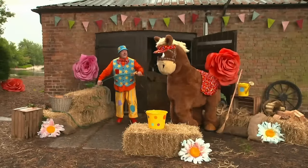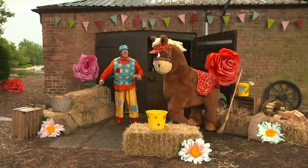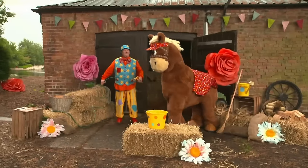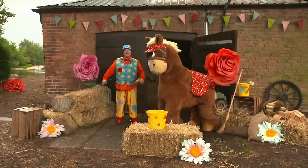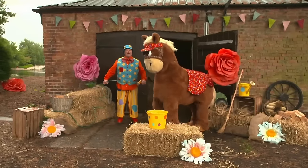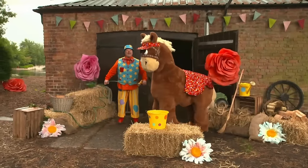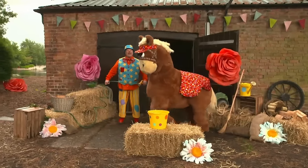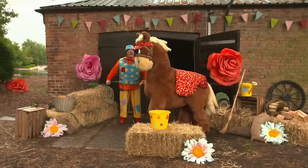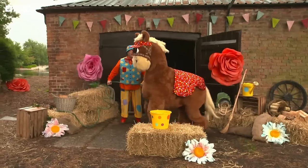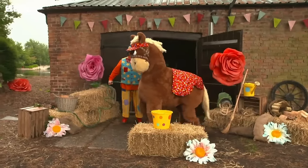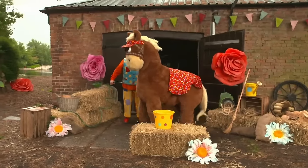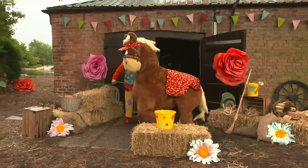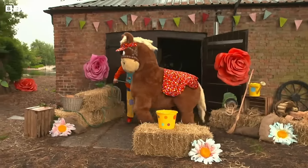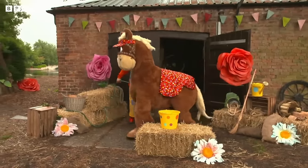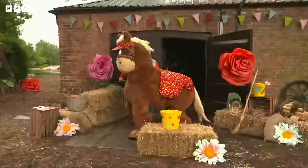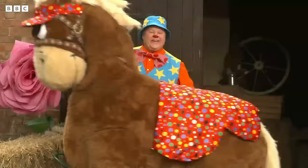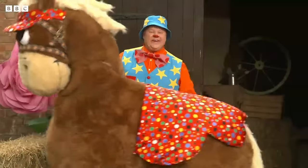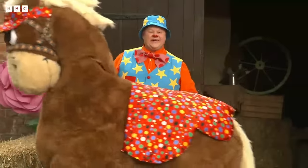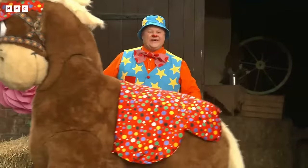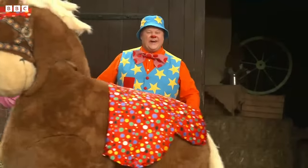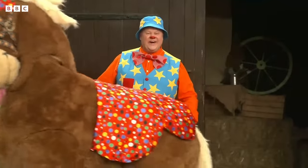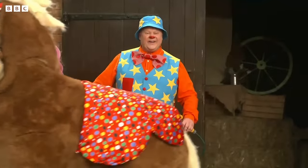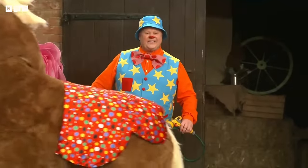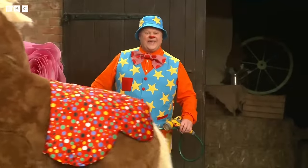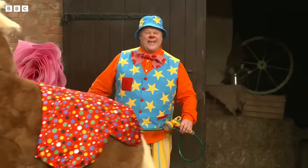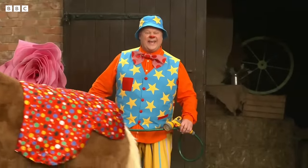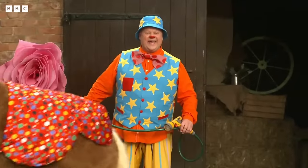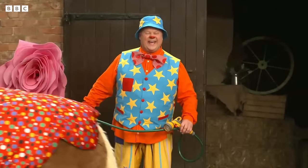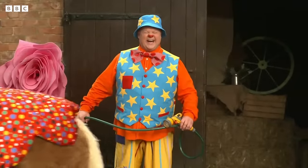Off you go. Good horsey!